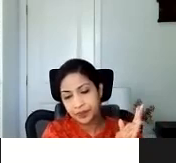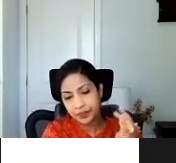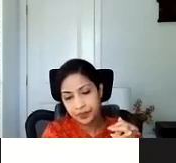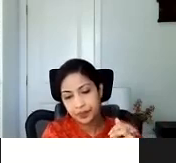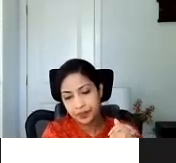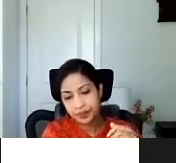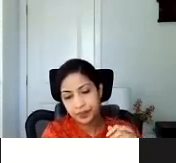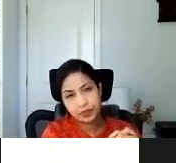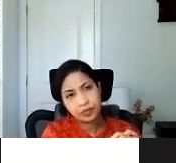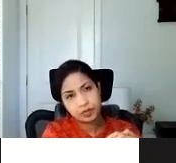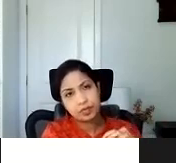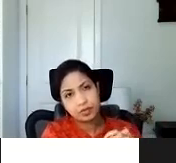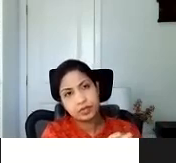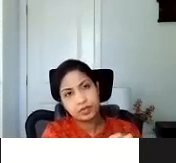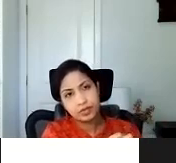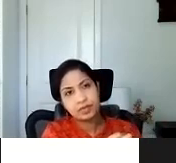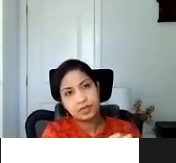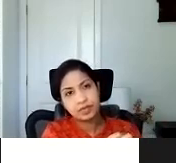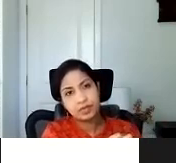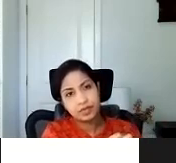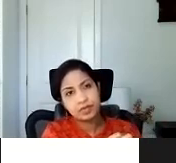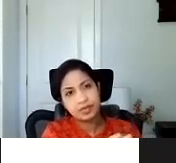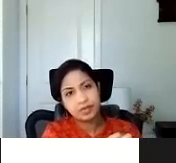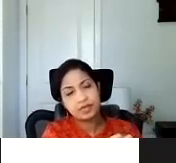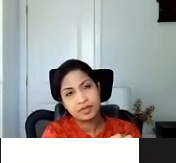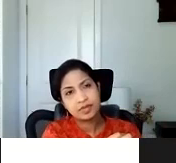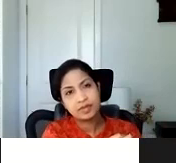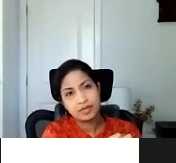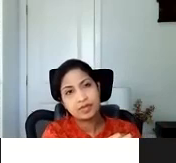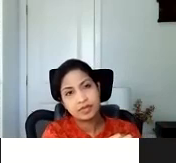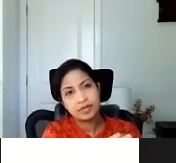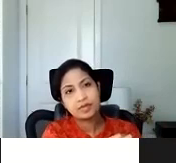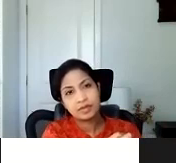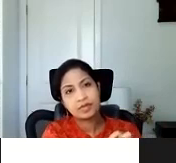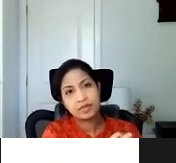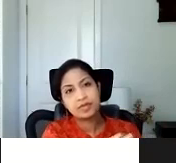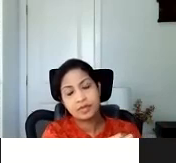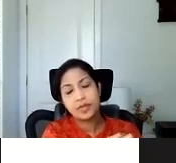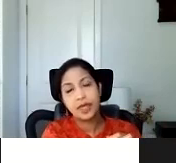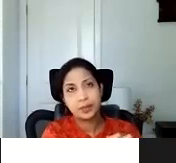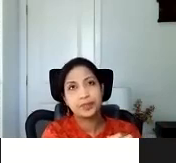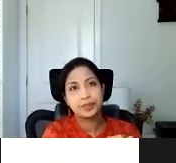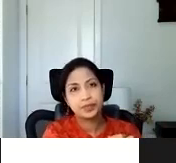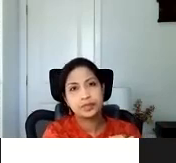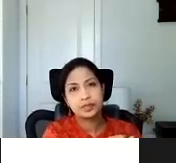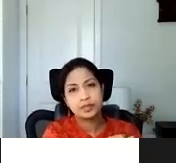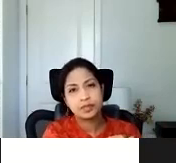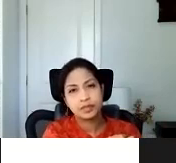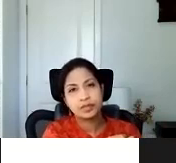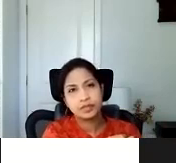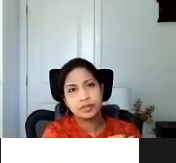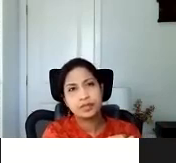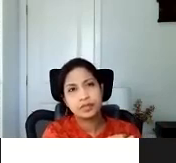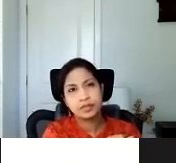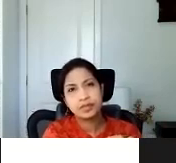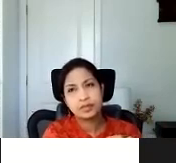even knowledge, or it's just competing resources. And I think those support systems in the